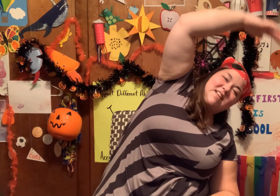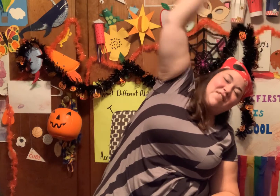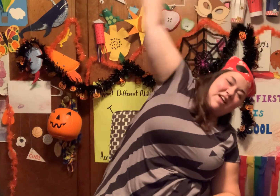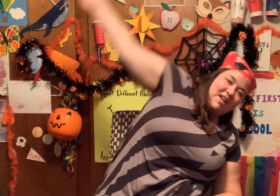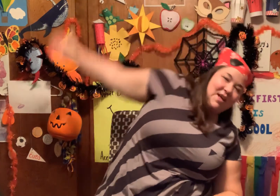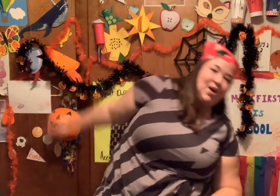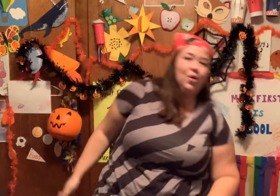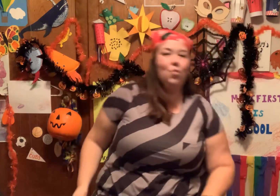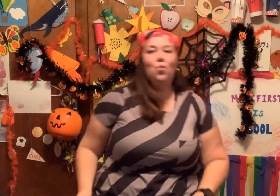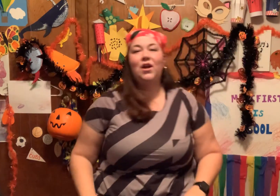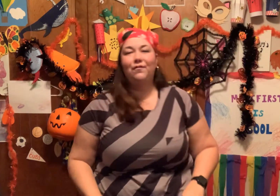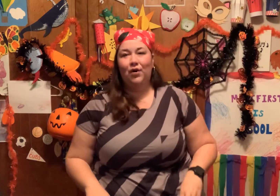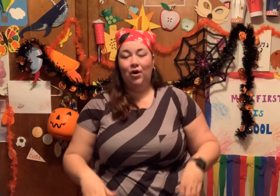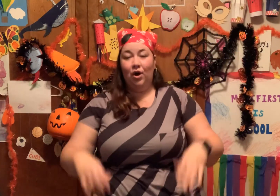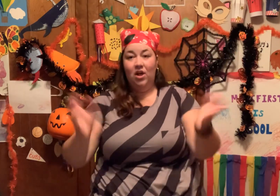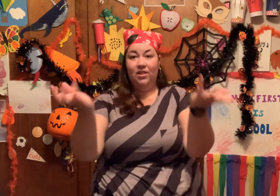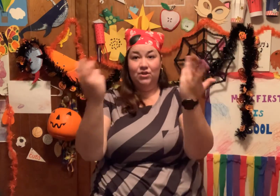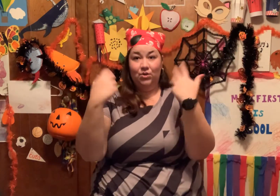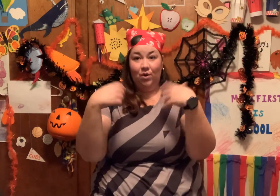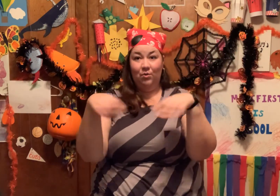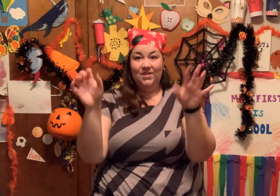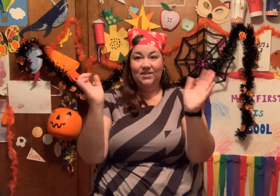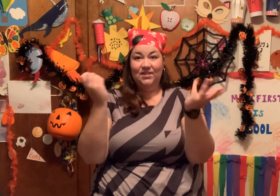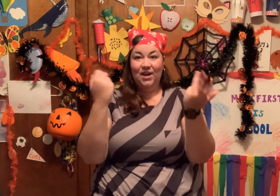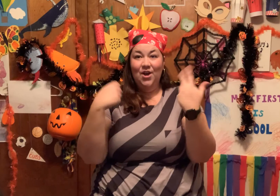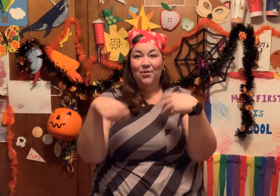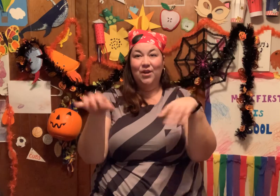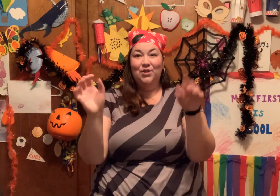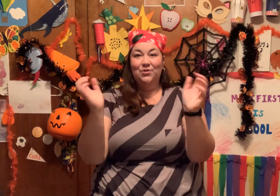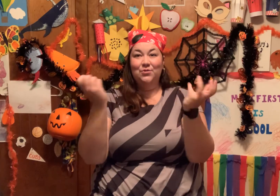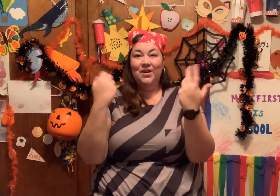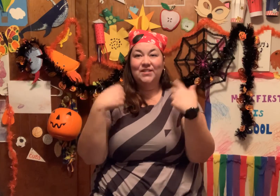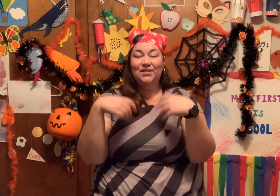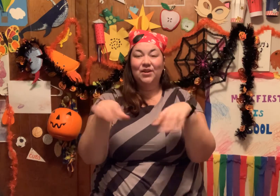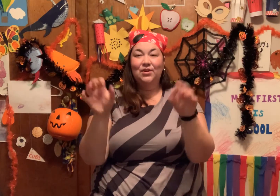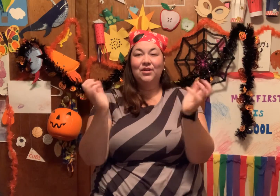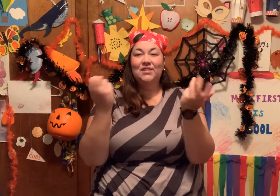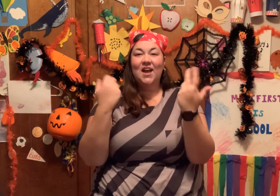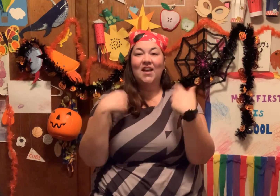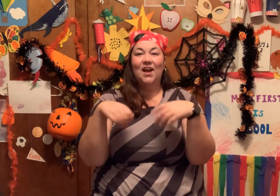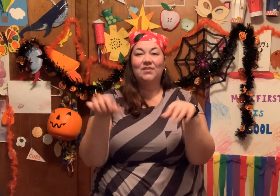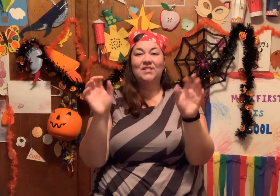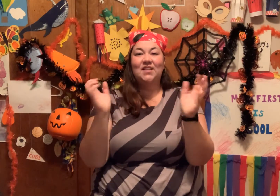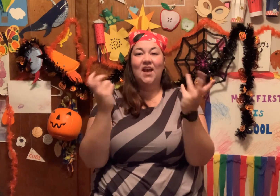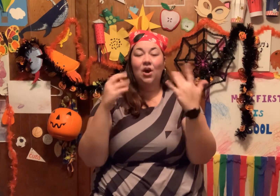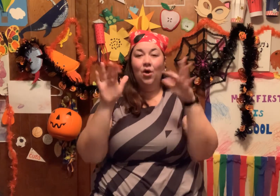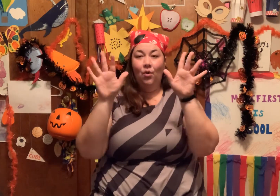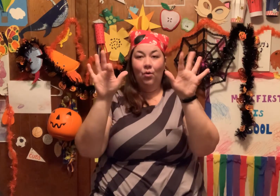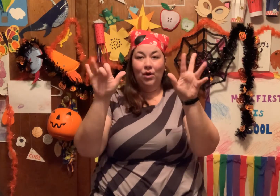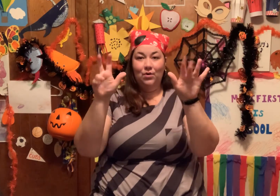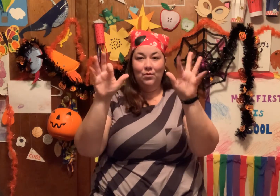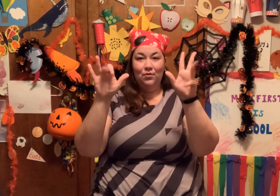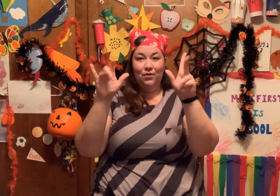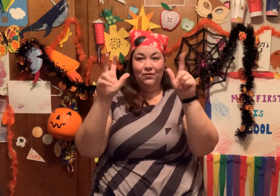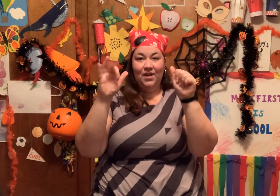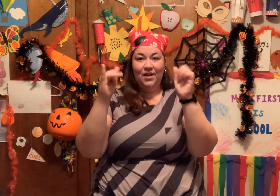1, 2, 3, 4, 5, 6, 7. Wonderful. Let's do our wrists. We're going to do wrist circles and count to 10, or you can move your